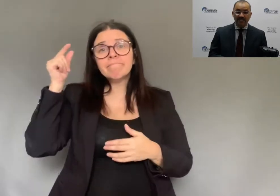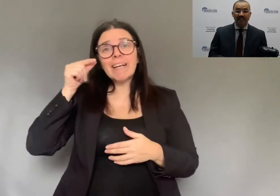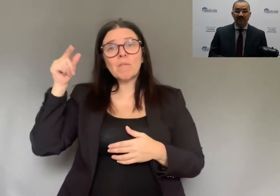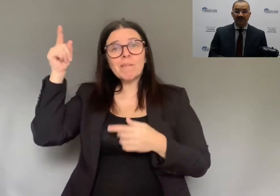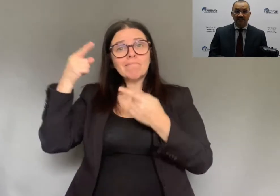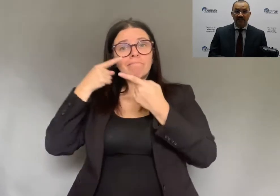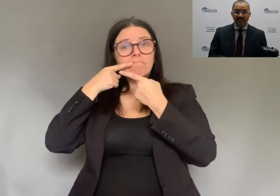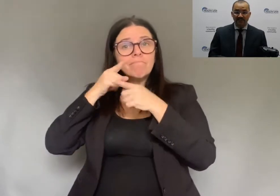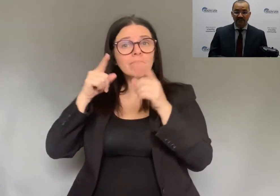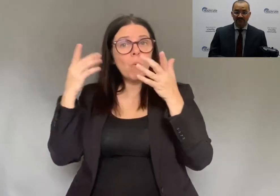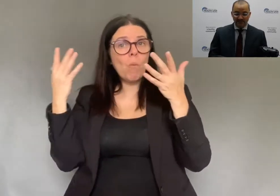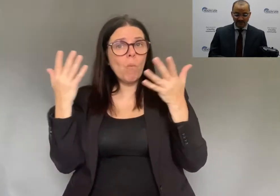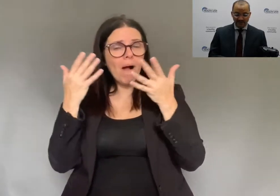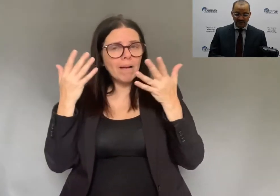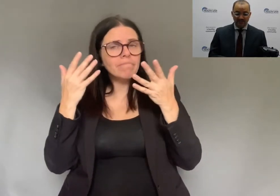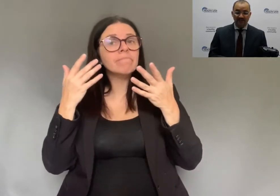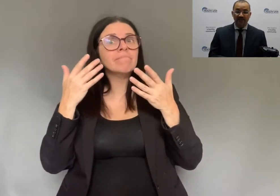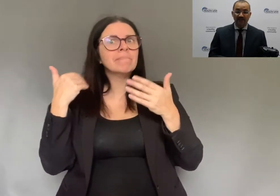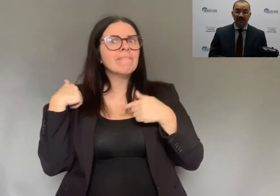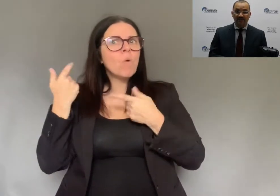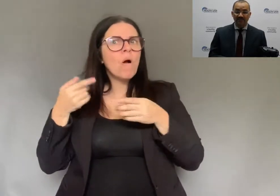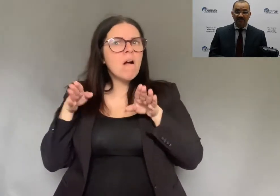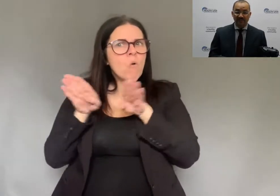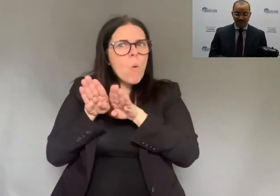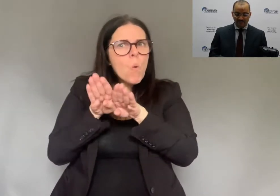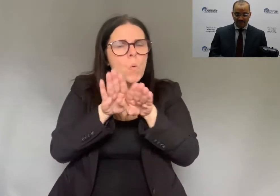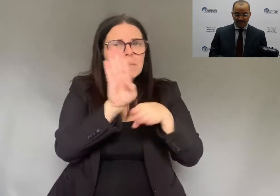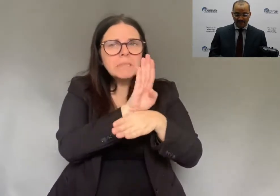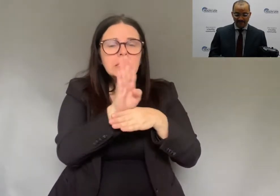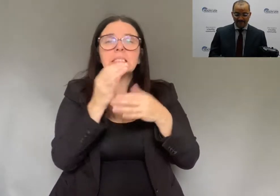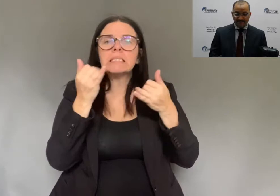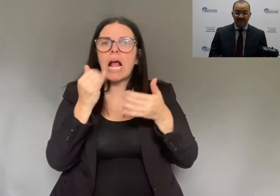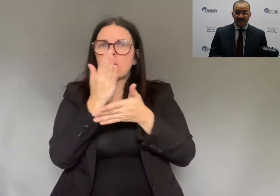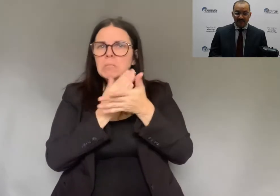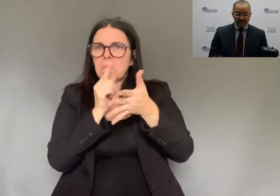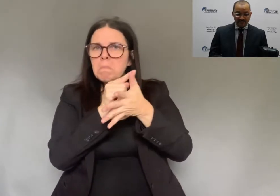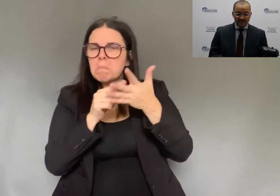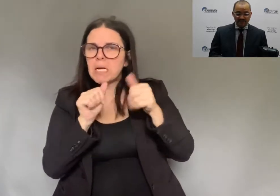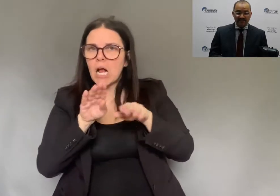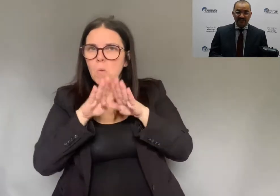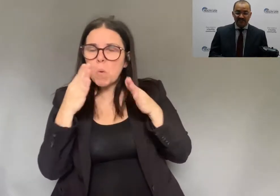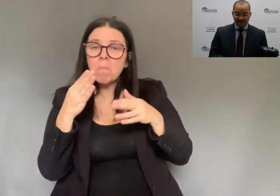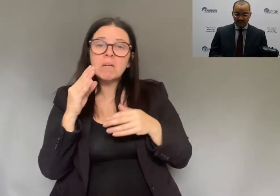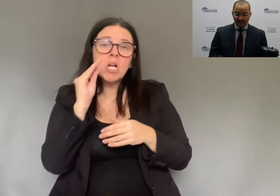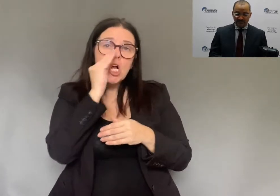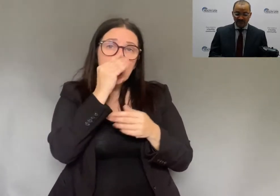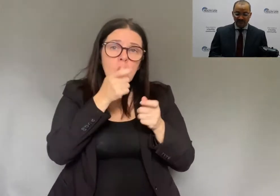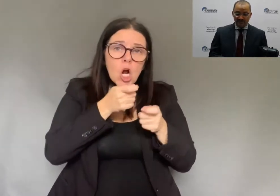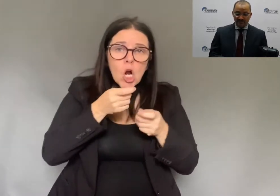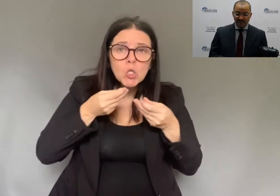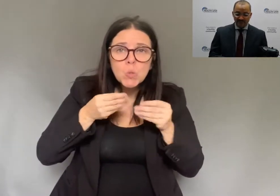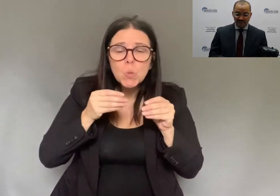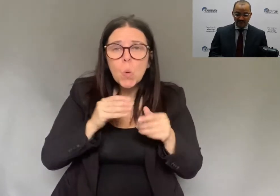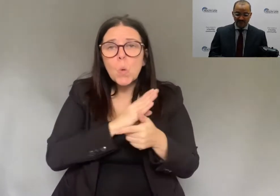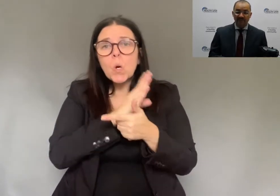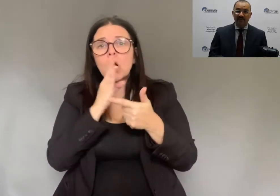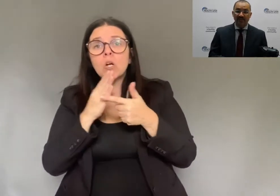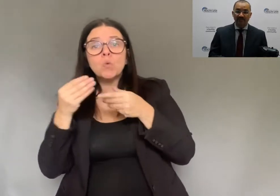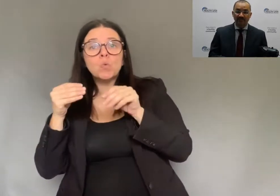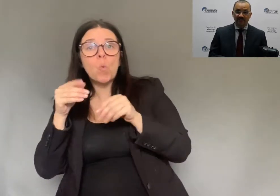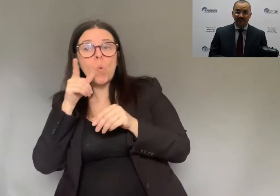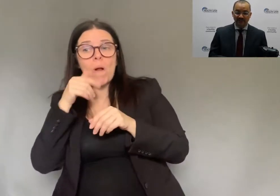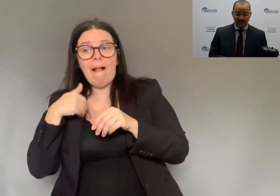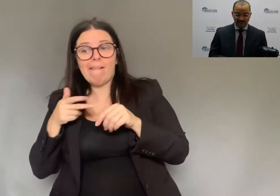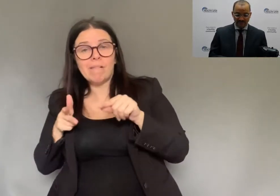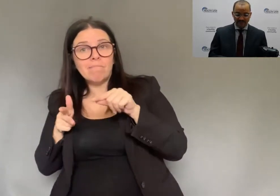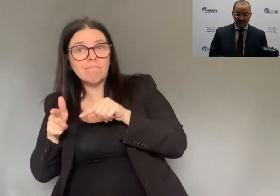and today other retailers are allowed curbside pickup. The Windsor-Essex County Health Unit enforcement officers were out